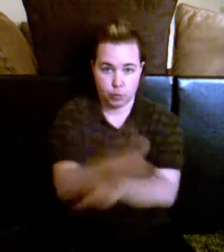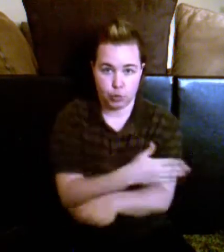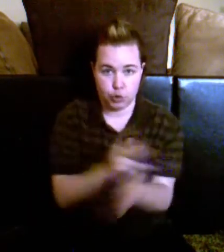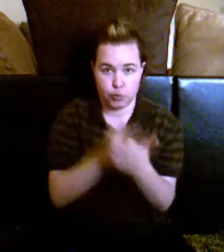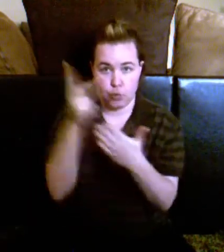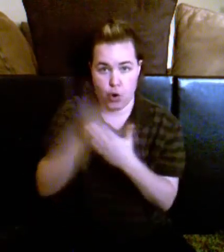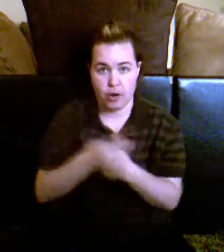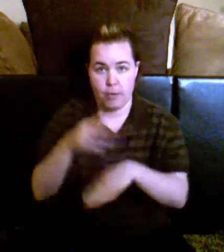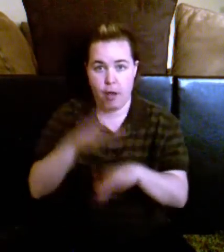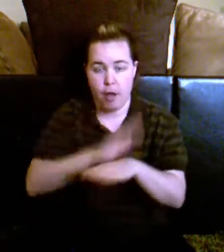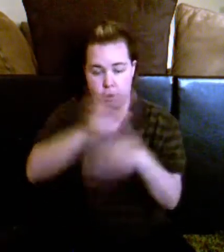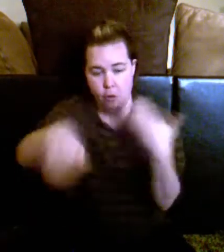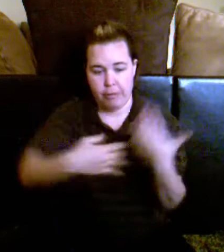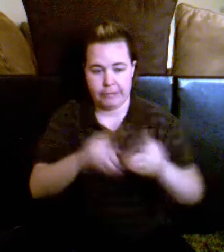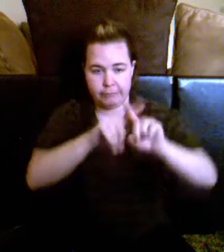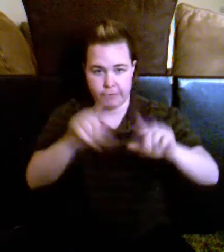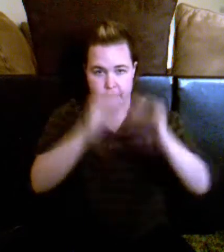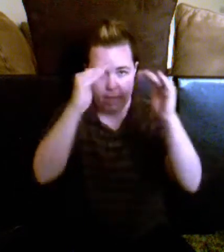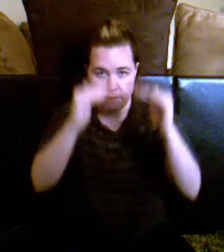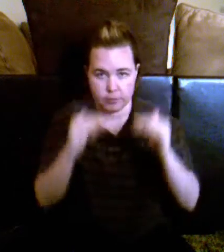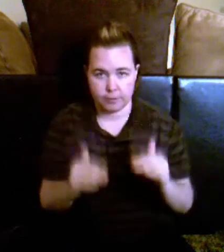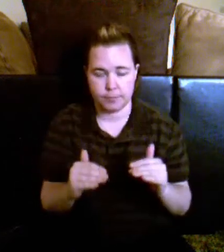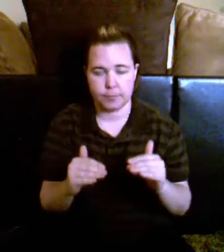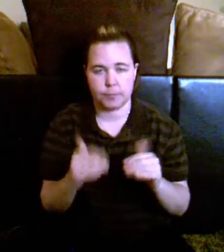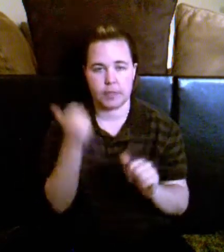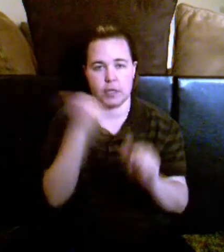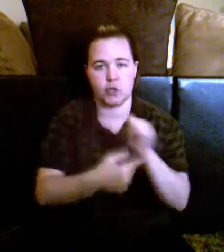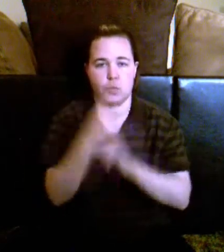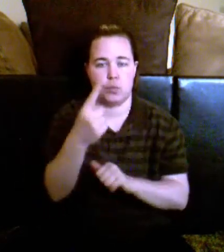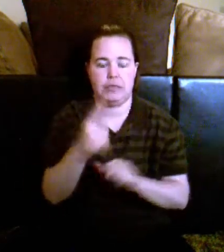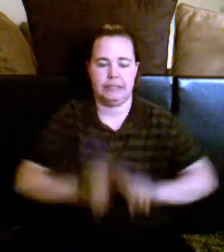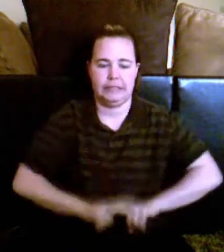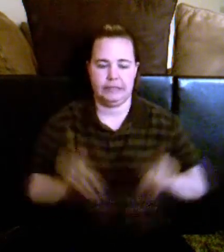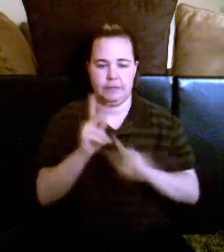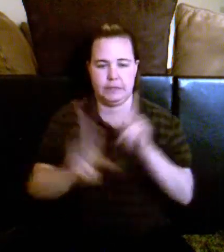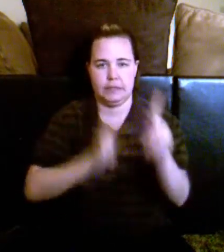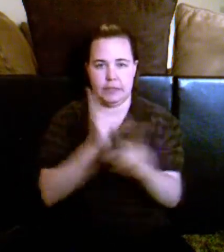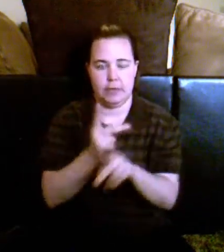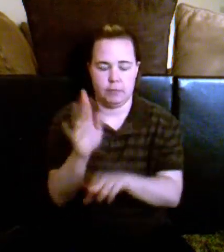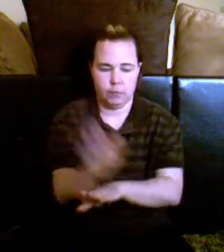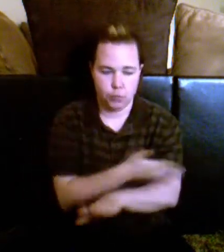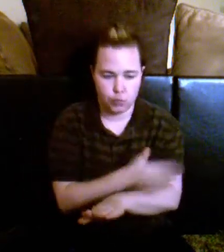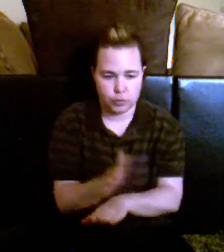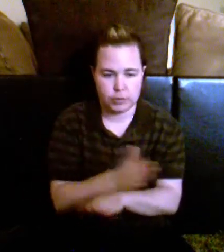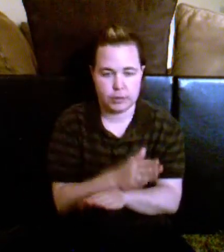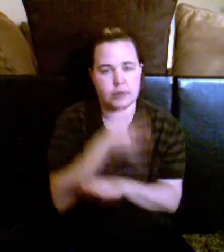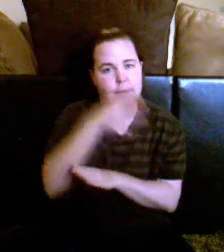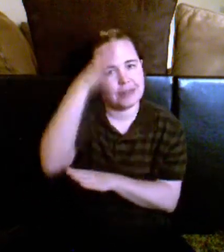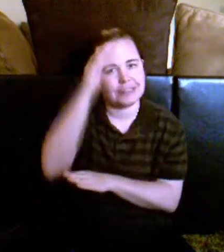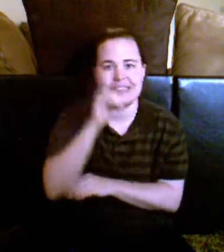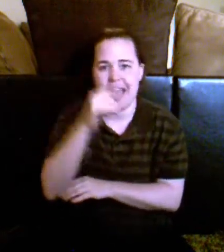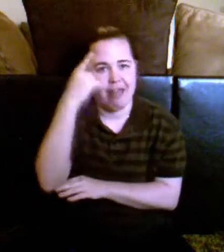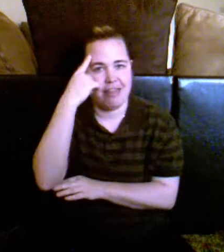on them on all different levels. Each device is a different type of music. The parents are not thinking that it is his